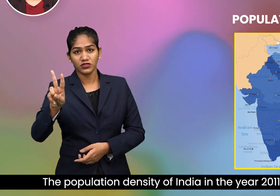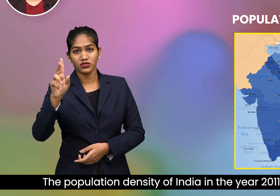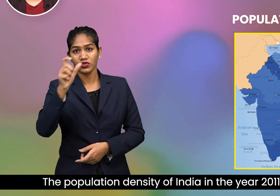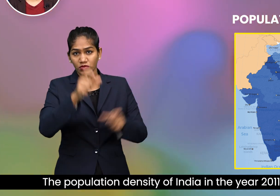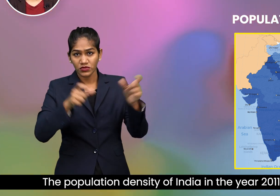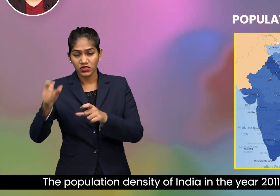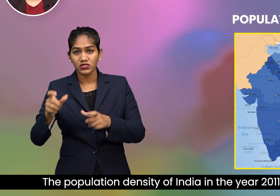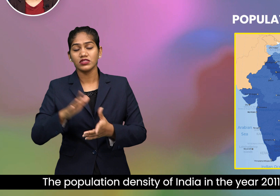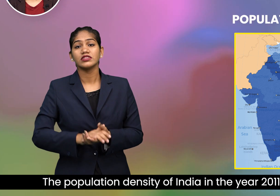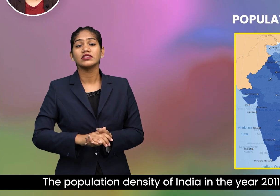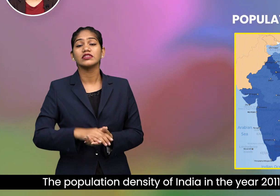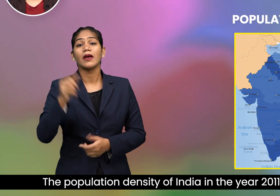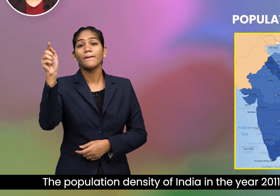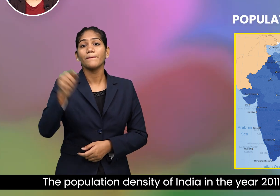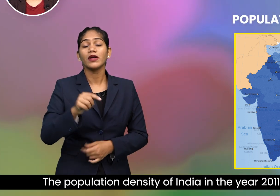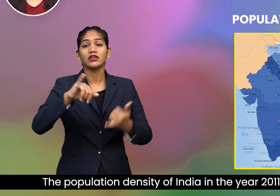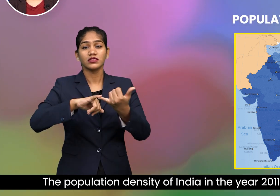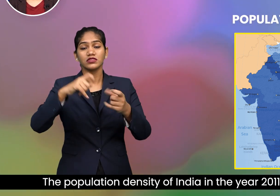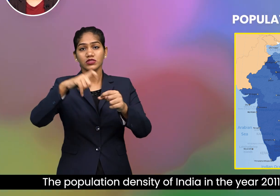square kilometer.